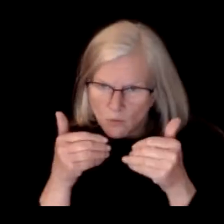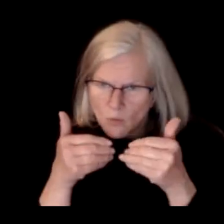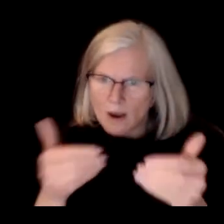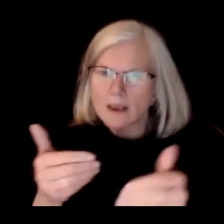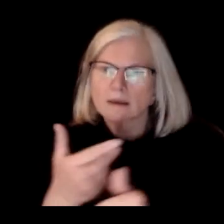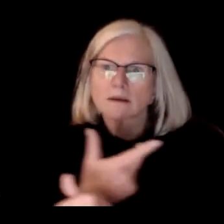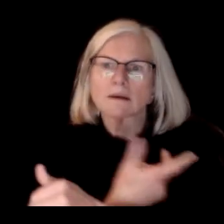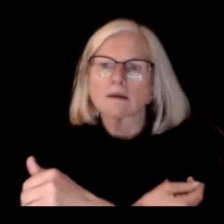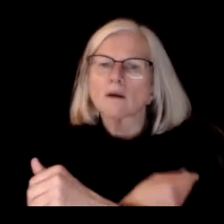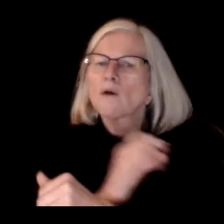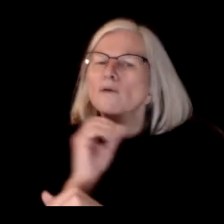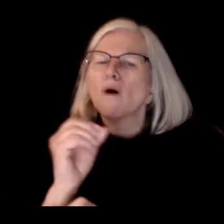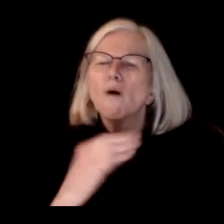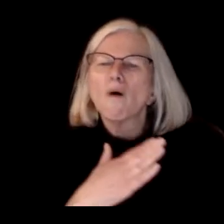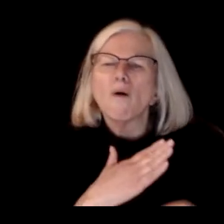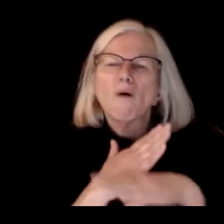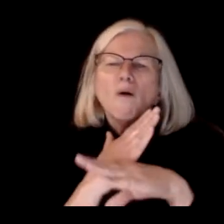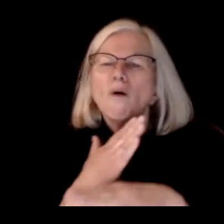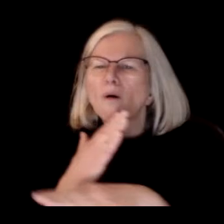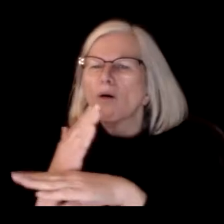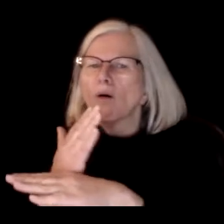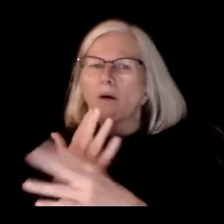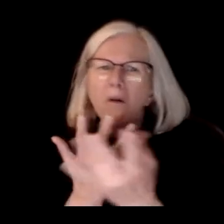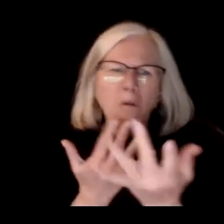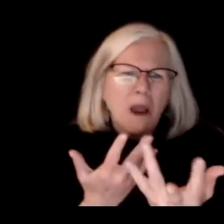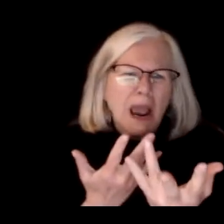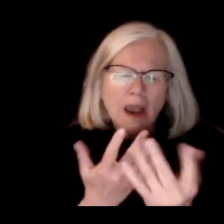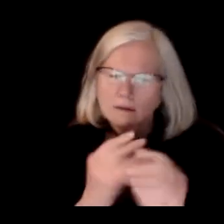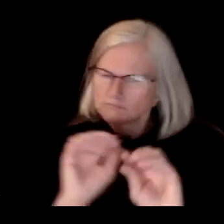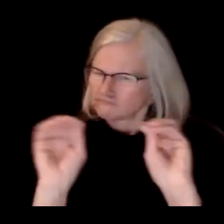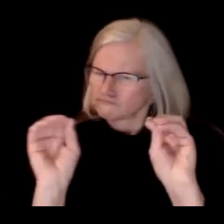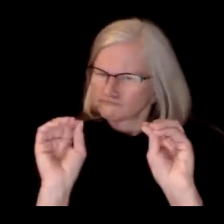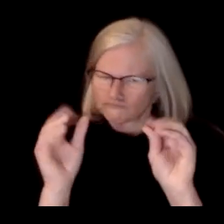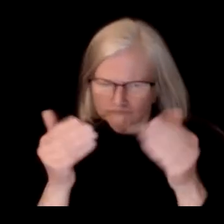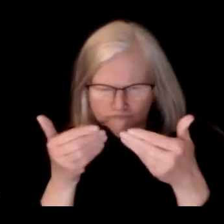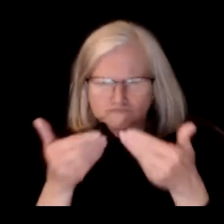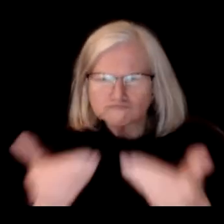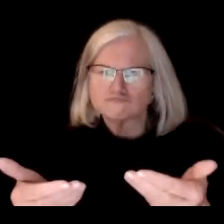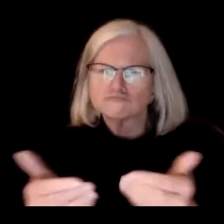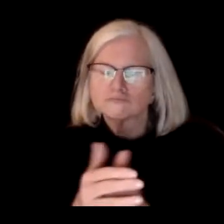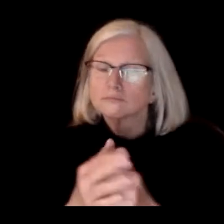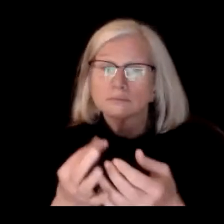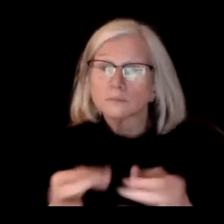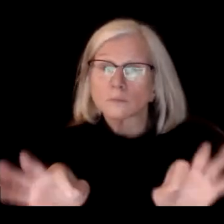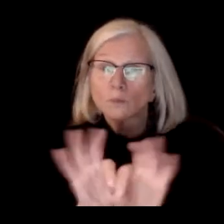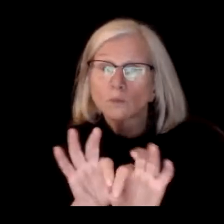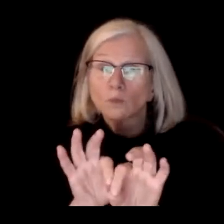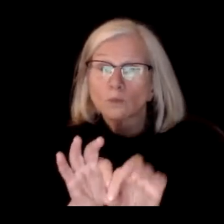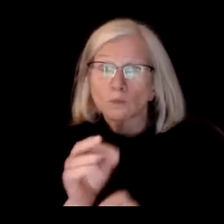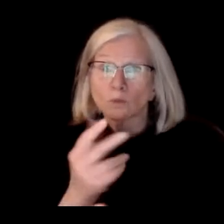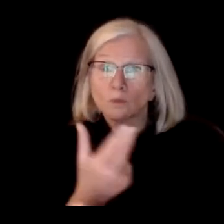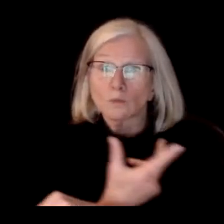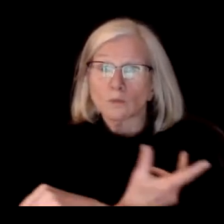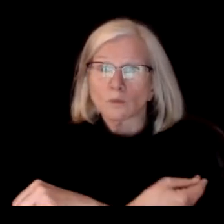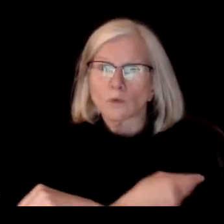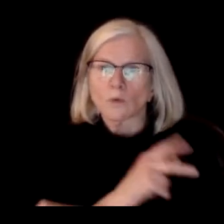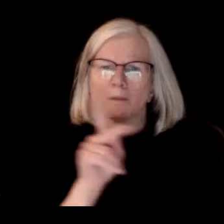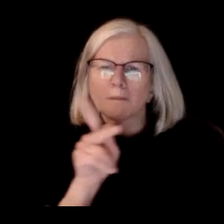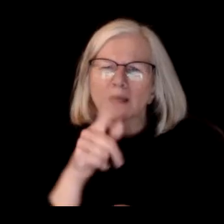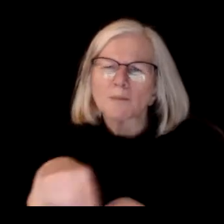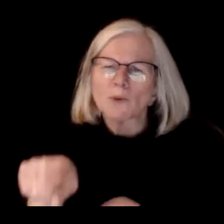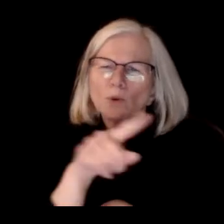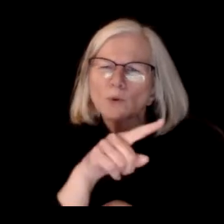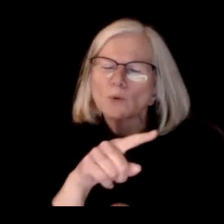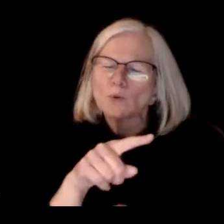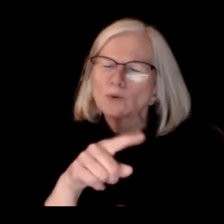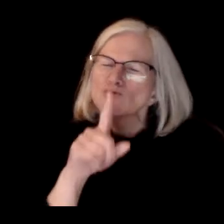still ensuring that the doses we have are targeted to those most at need for protection from COVID-19. We've been hearing feedback